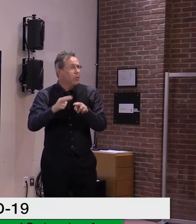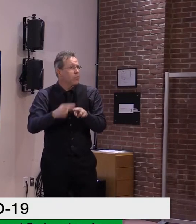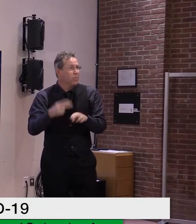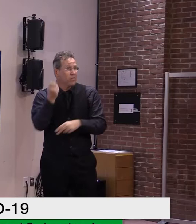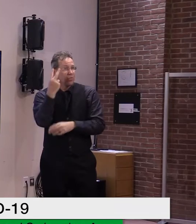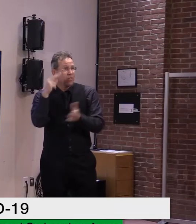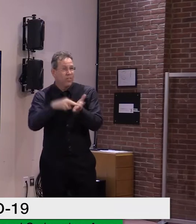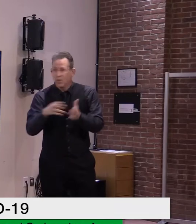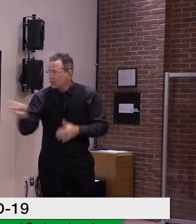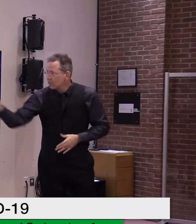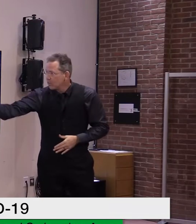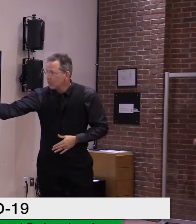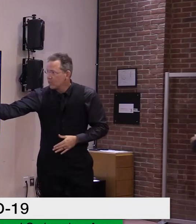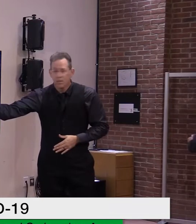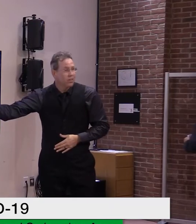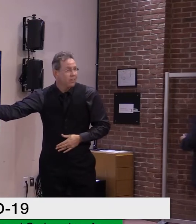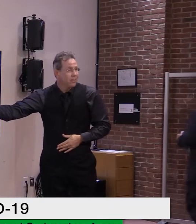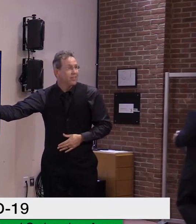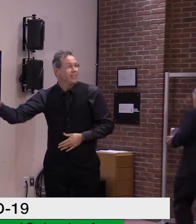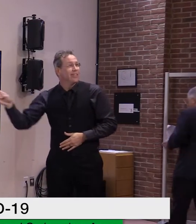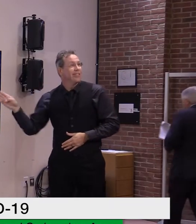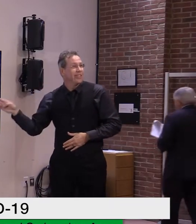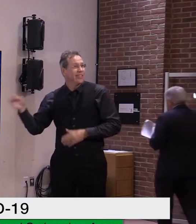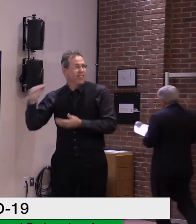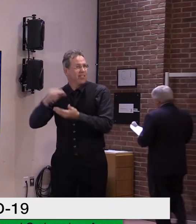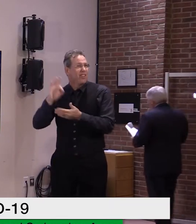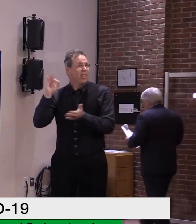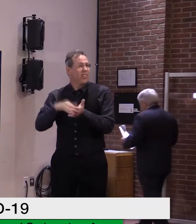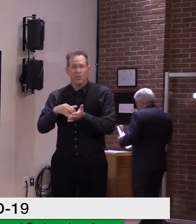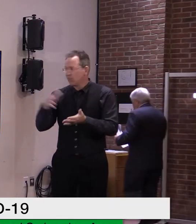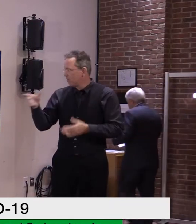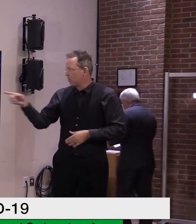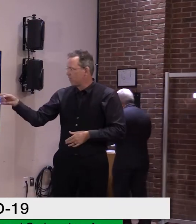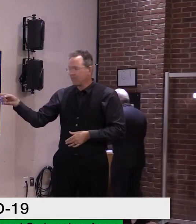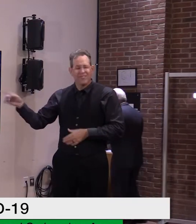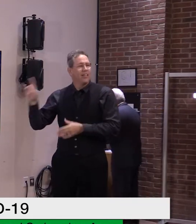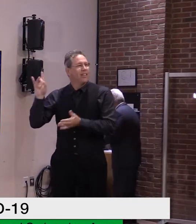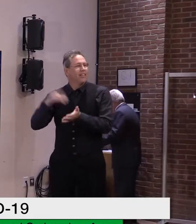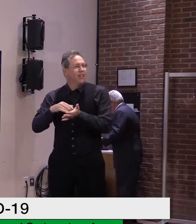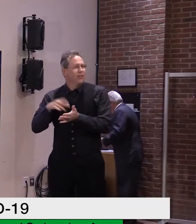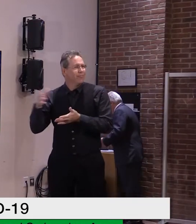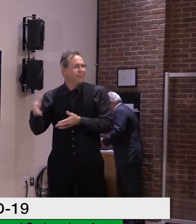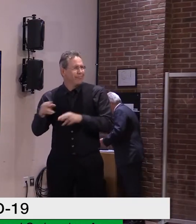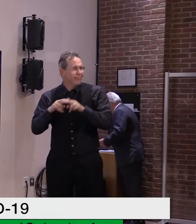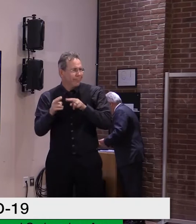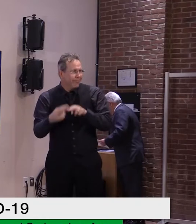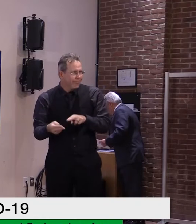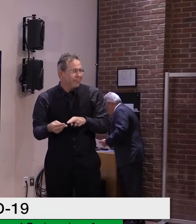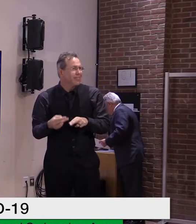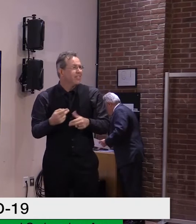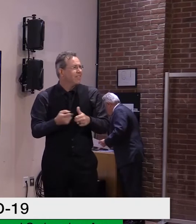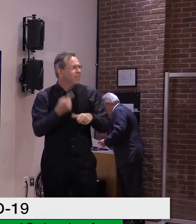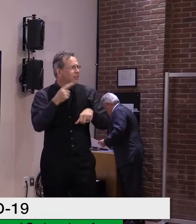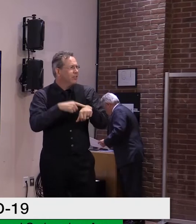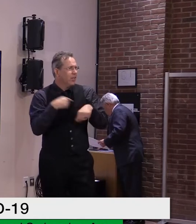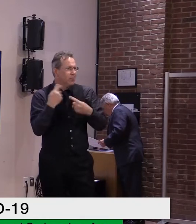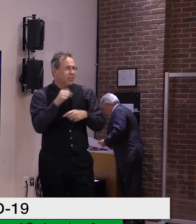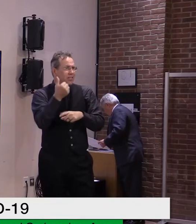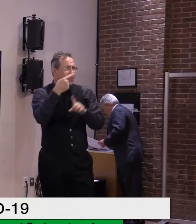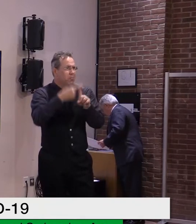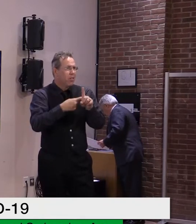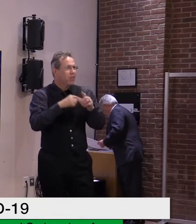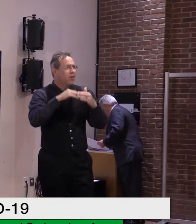8,400, the first time we've reported fewer than 10,000 cases over the last 9 months. Over the last 9 weeks, cases have